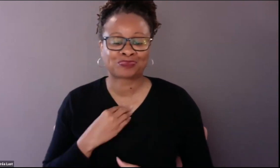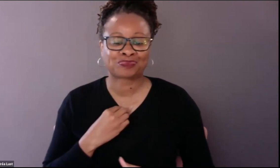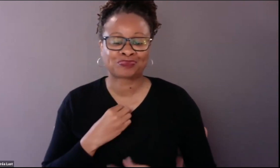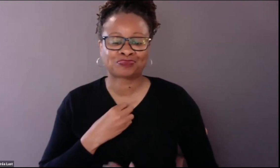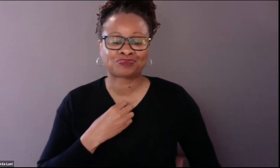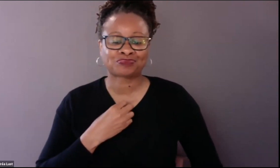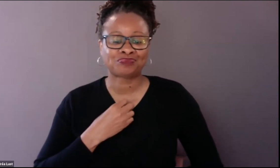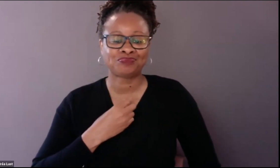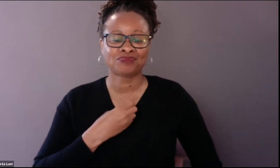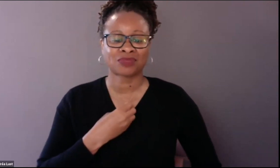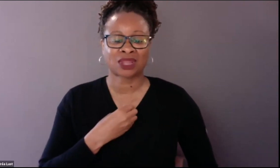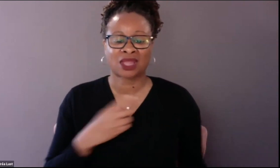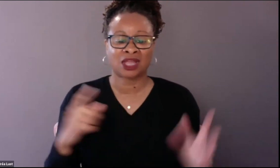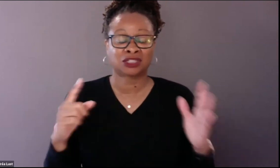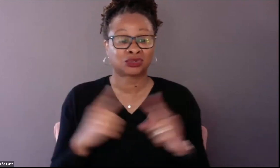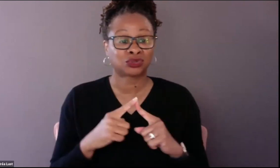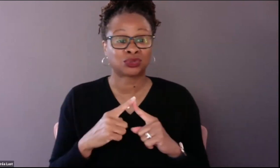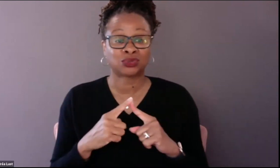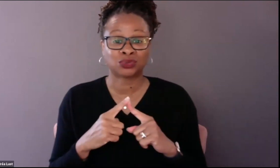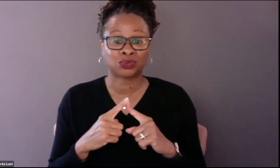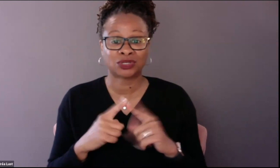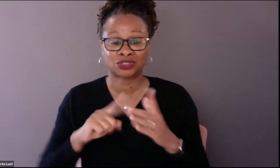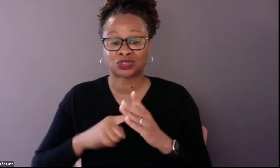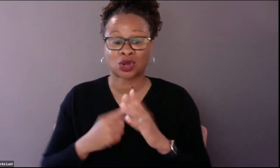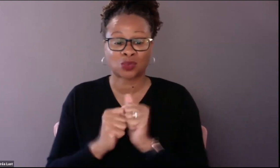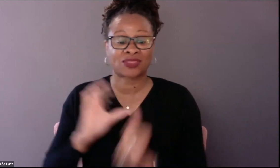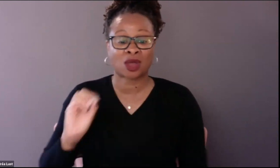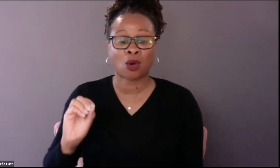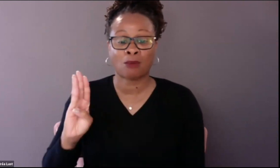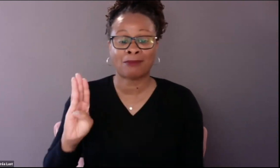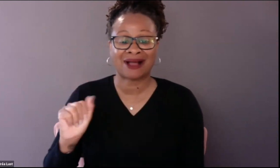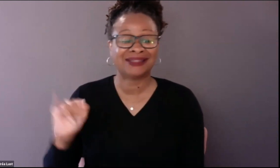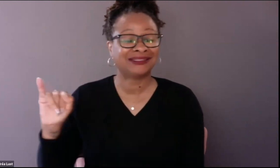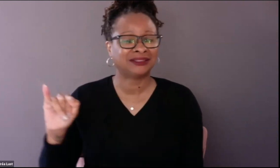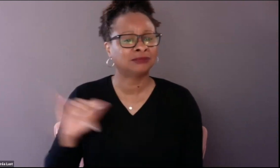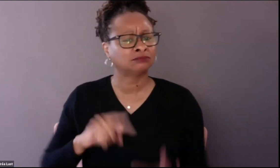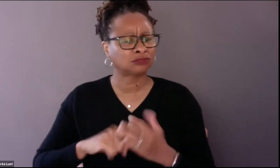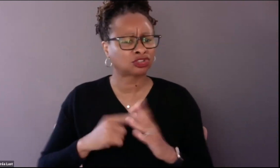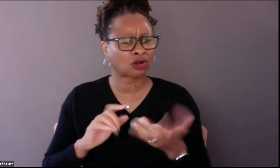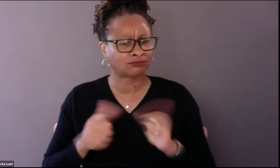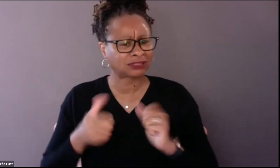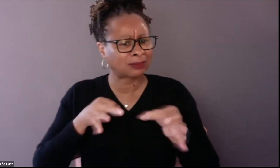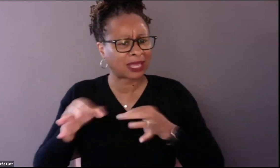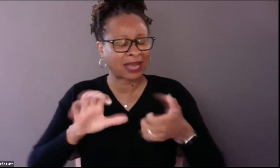So let's start off with Oboi. If you could explain to us how mobility events have